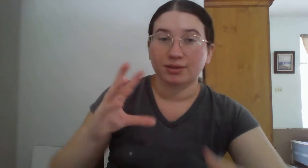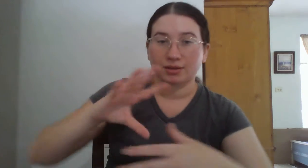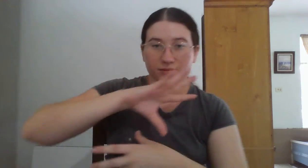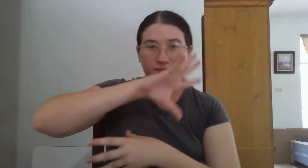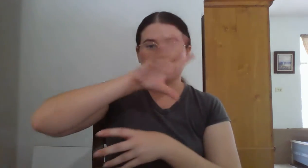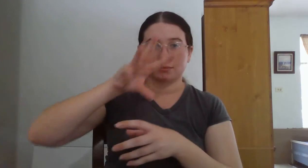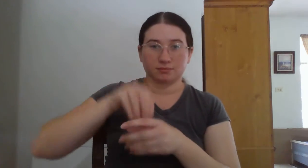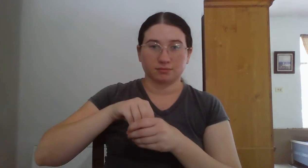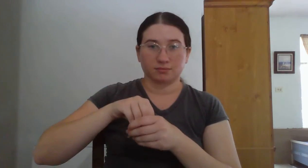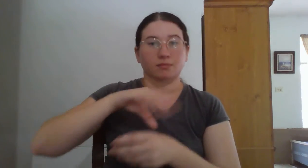everything.